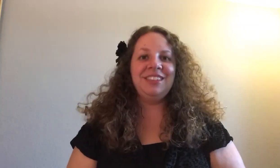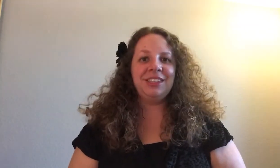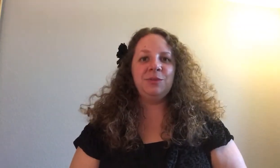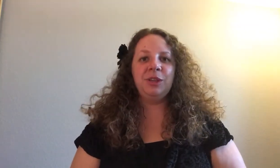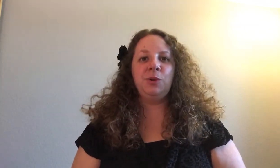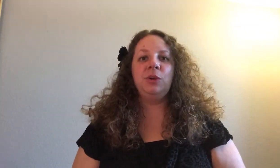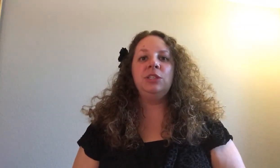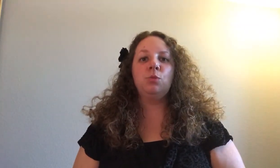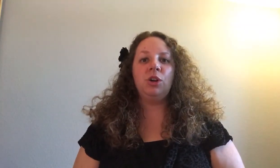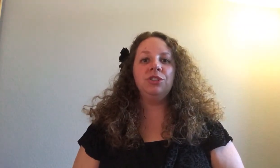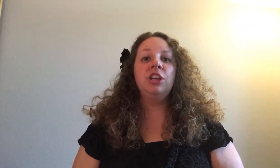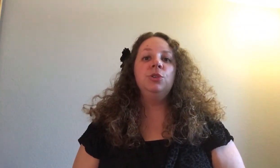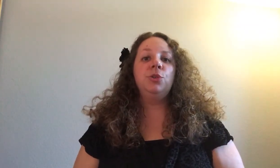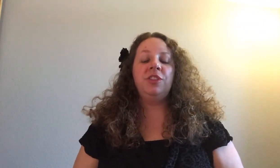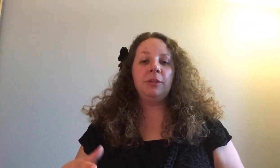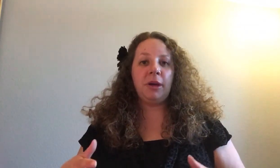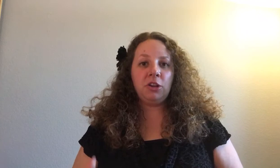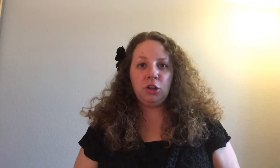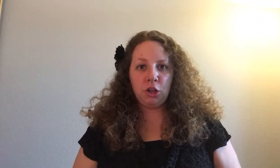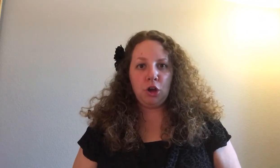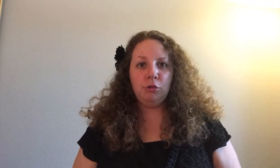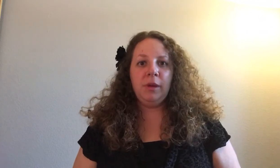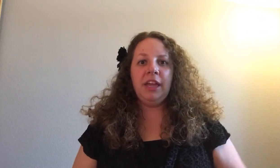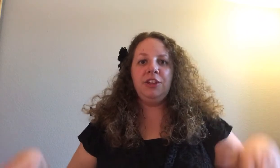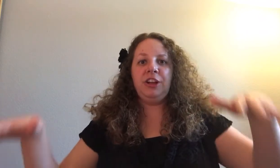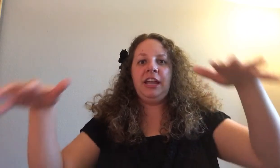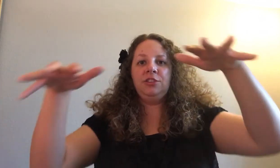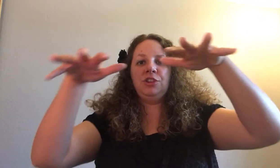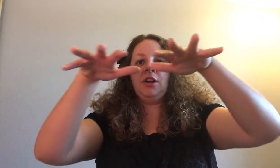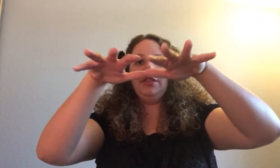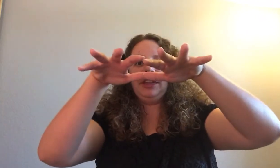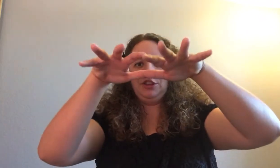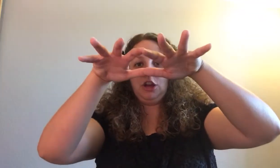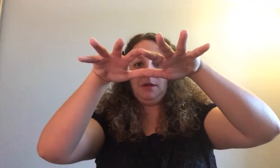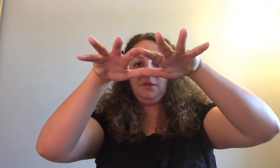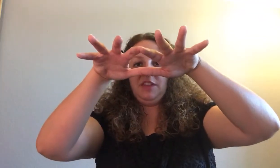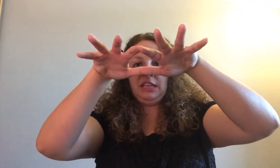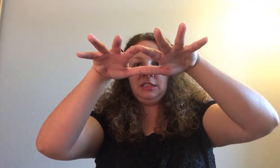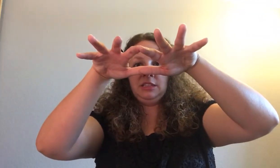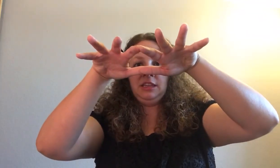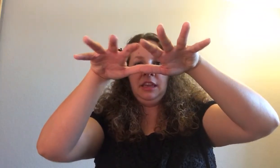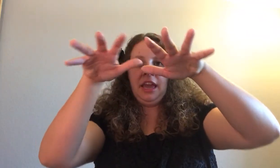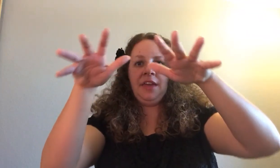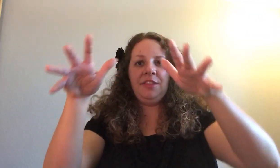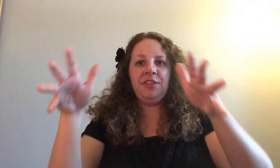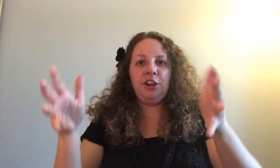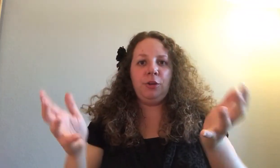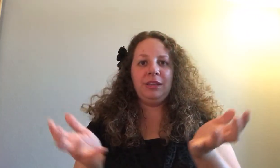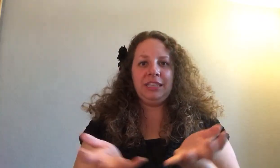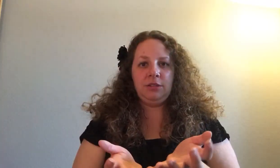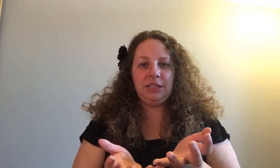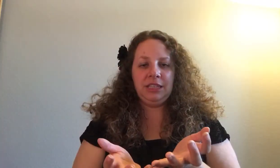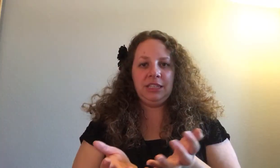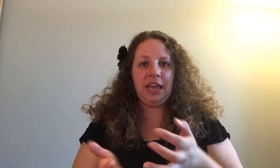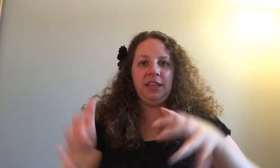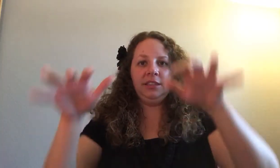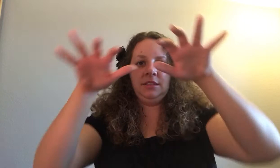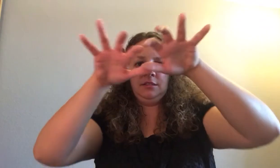that's really cool is world. So think about a globe and your hands are on like the top of it and then they're going down to the sides,